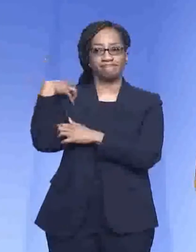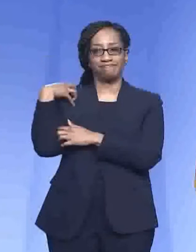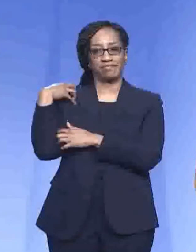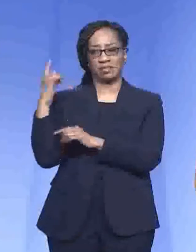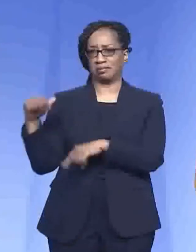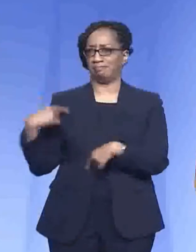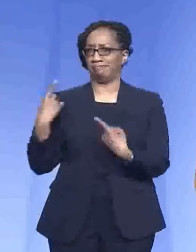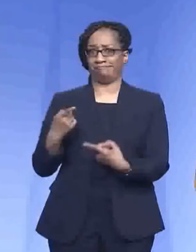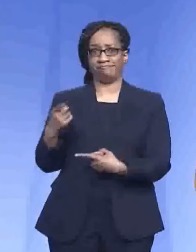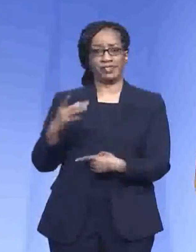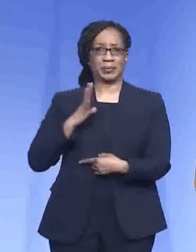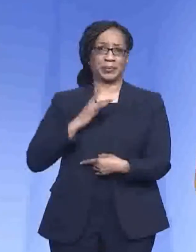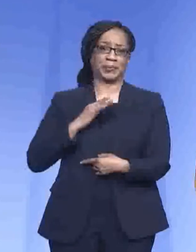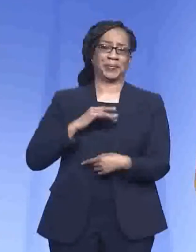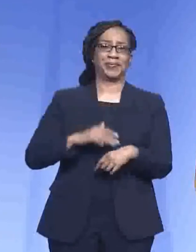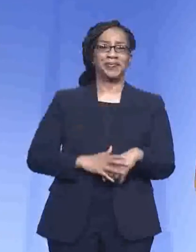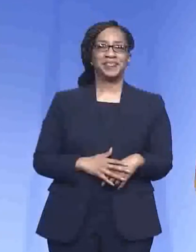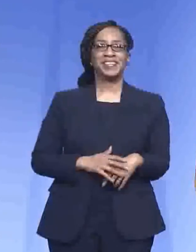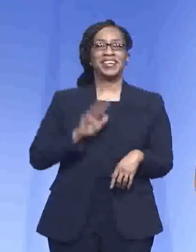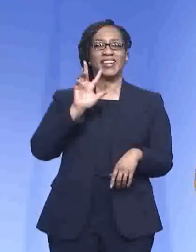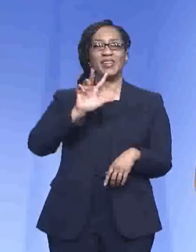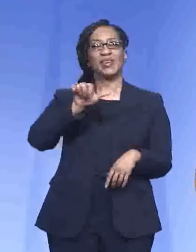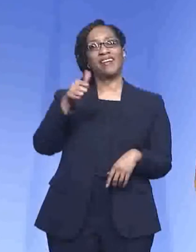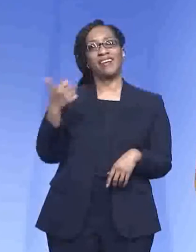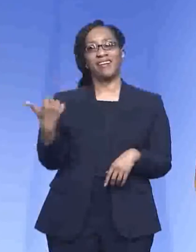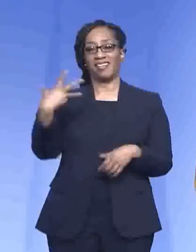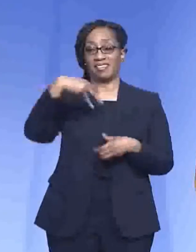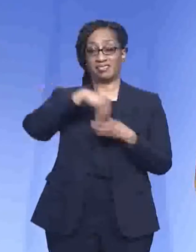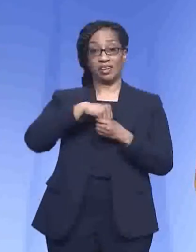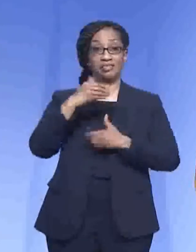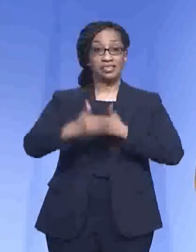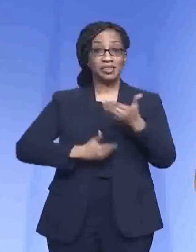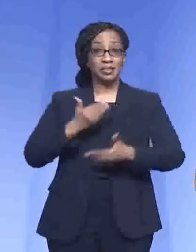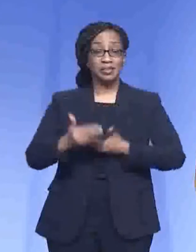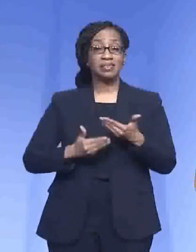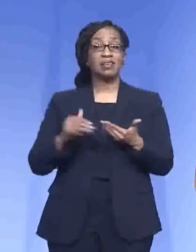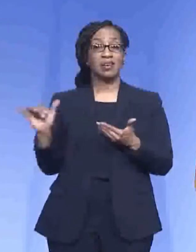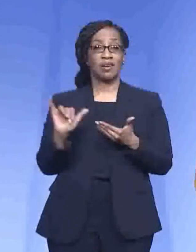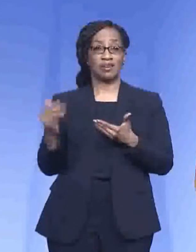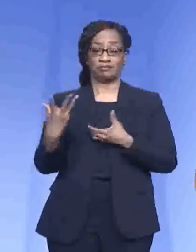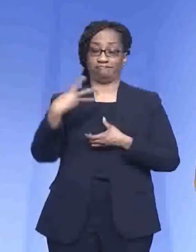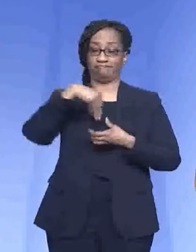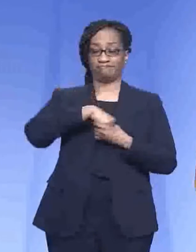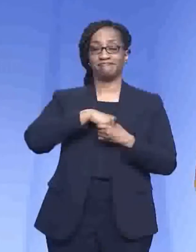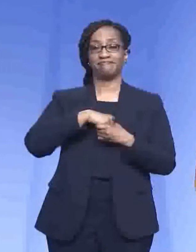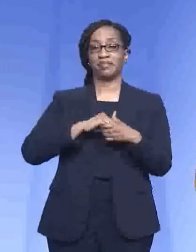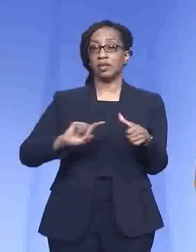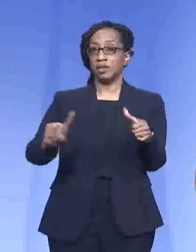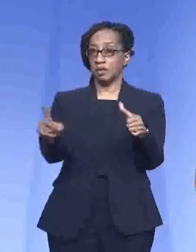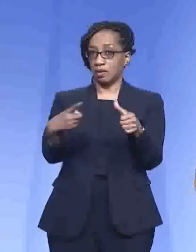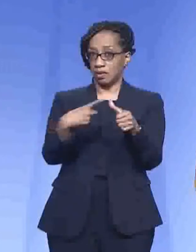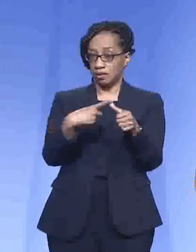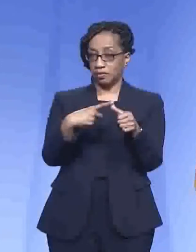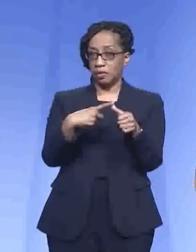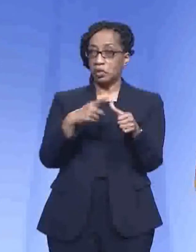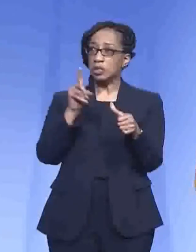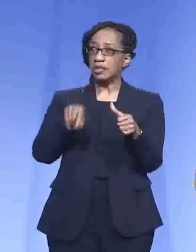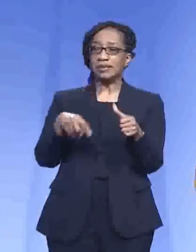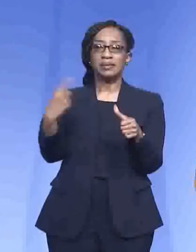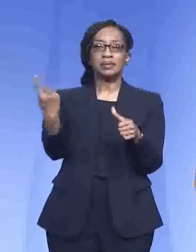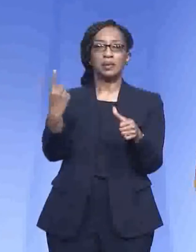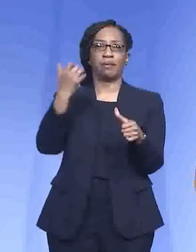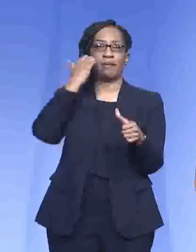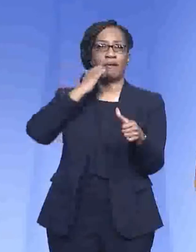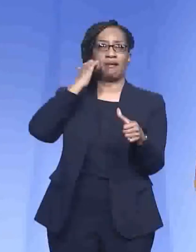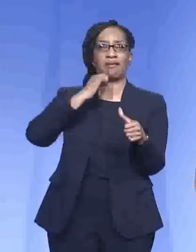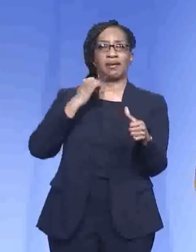that. We have 3 other individuals who are key to this process who are also going to be involved. First, we need someone who every